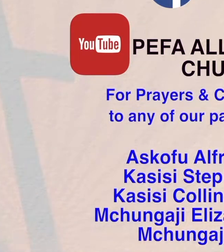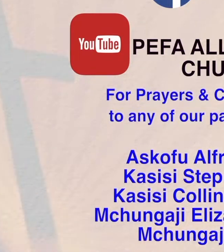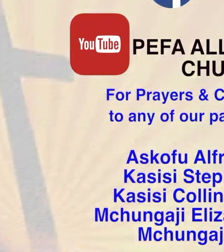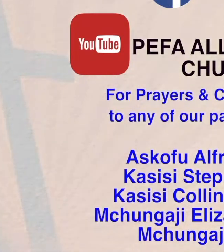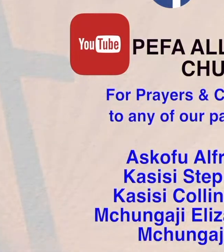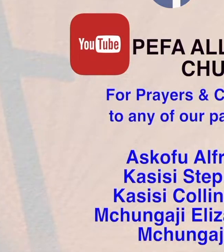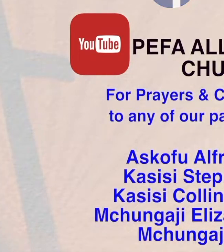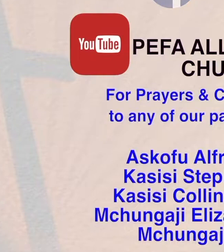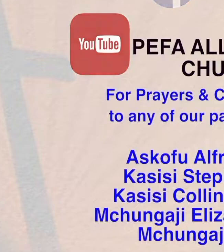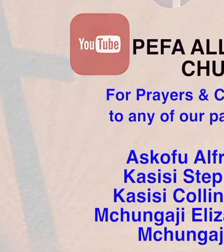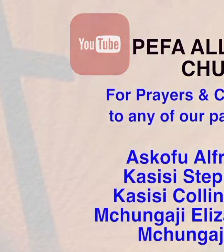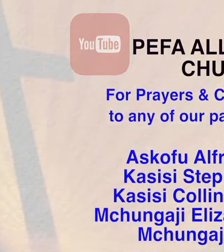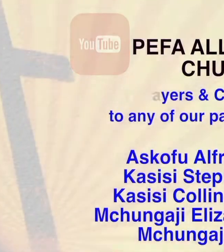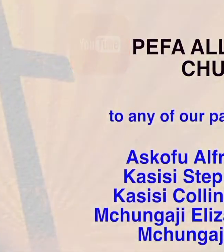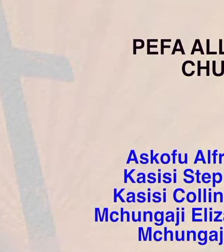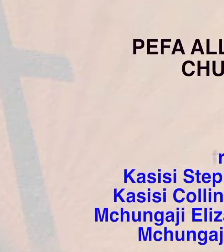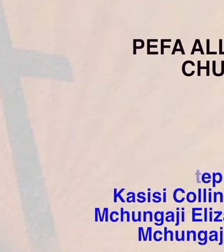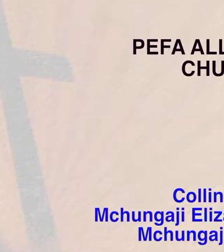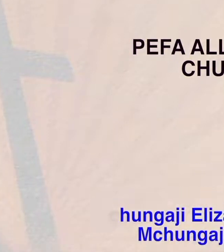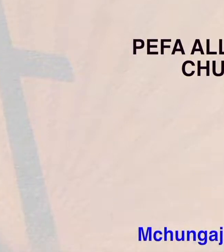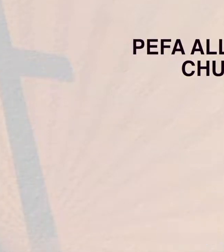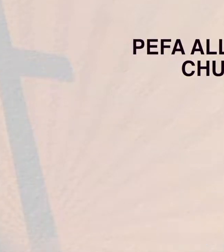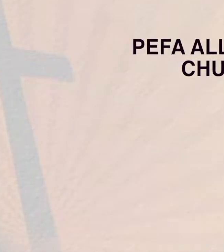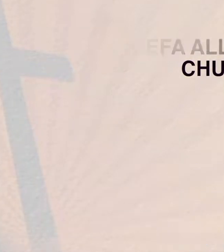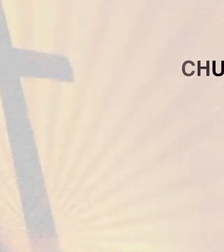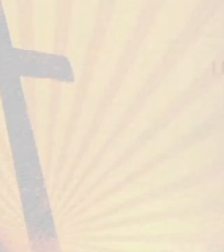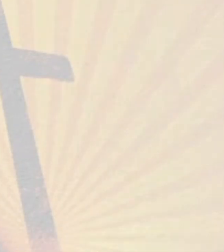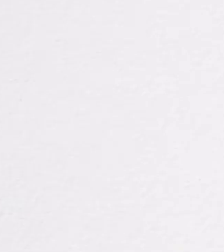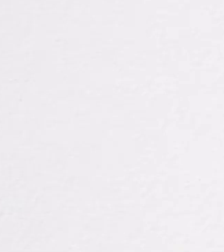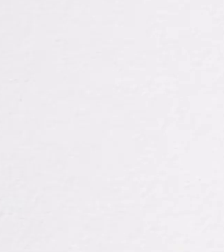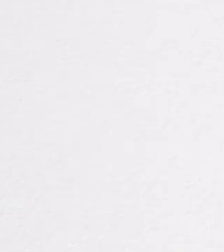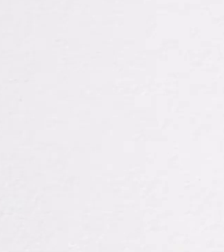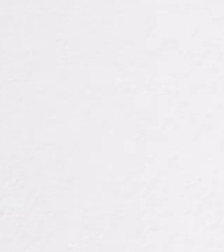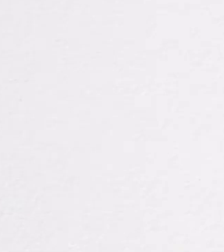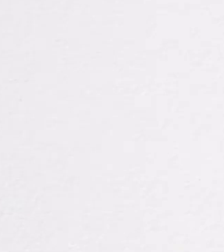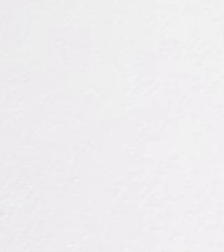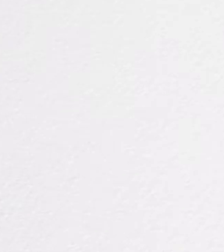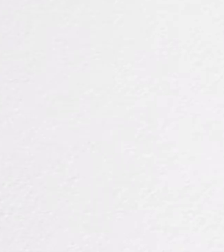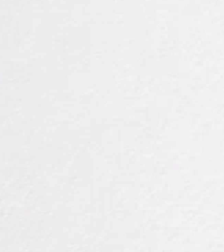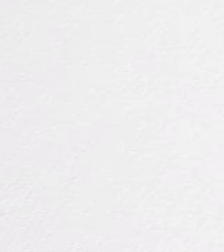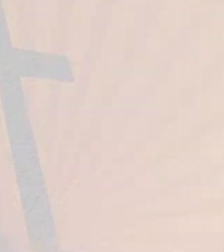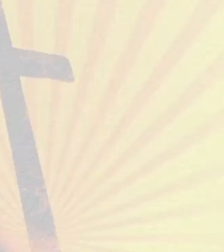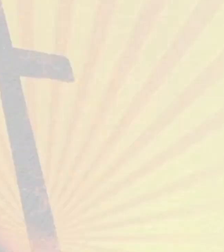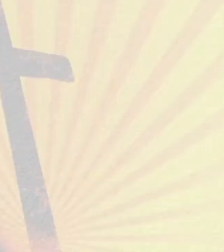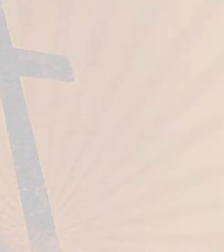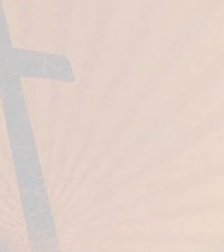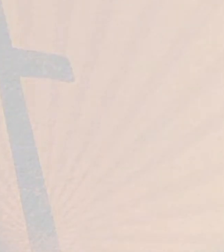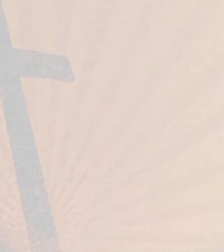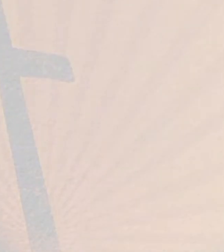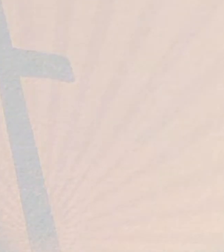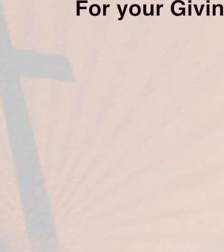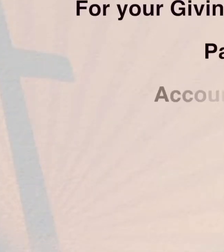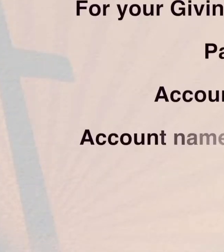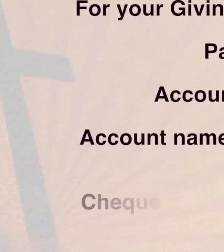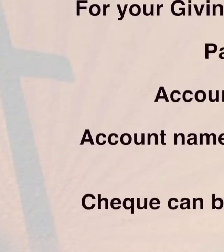ulinipenda hata kama misifai. El Shaddai, El Shaddai, El